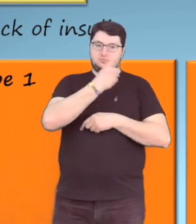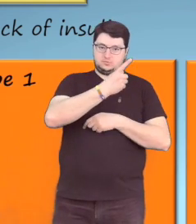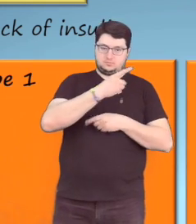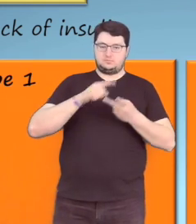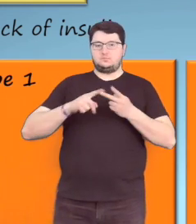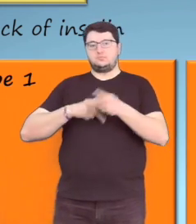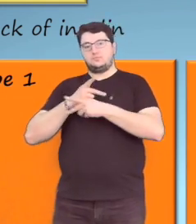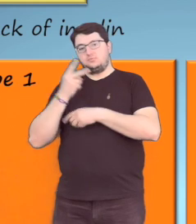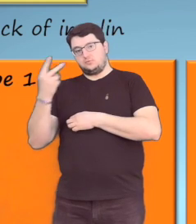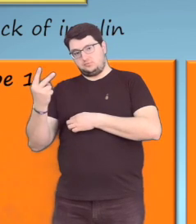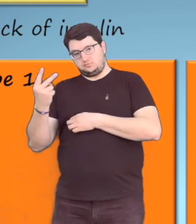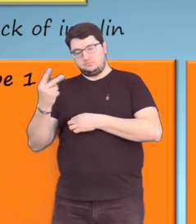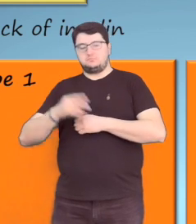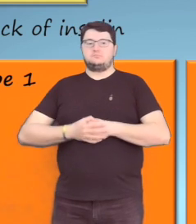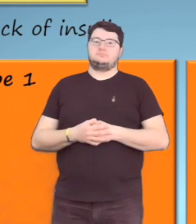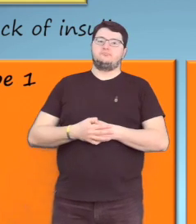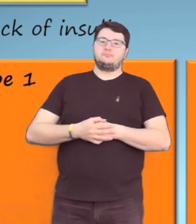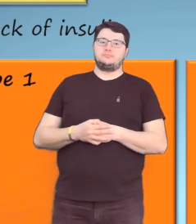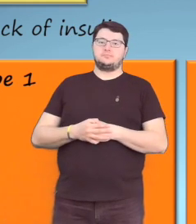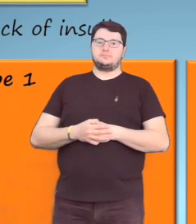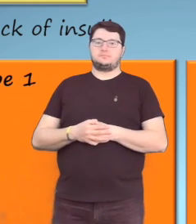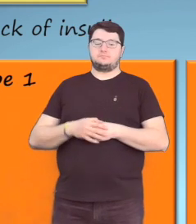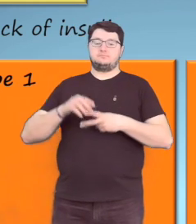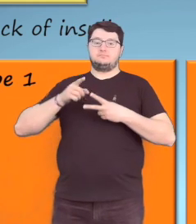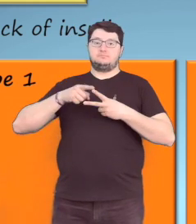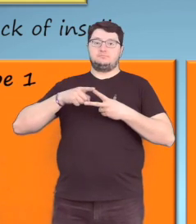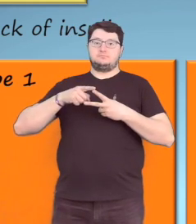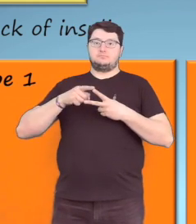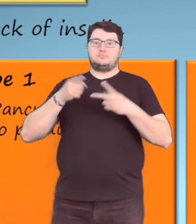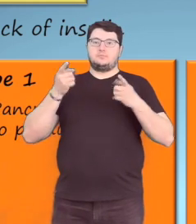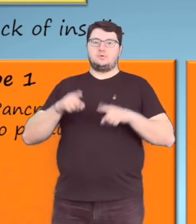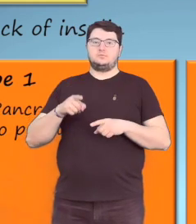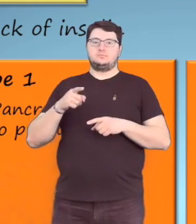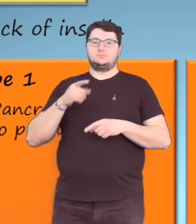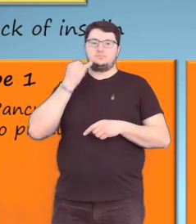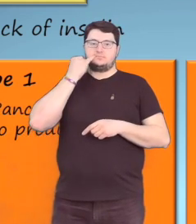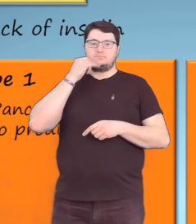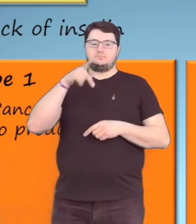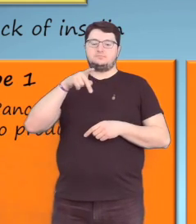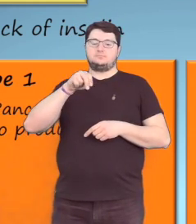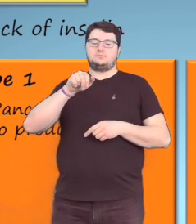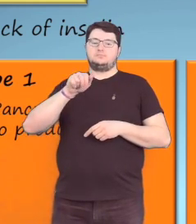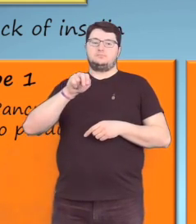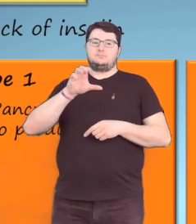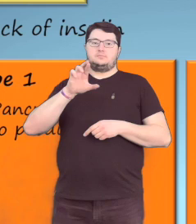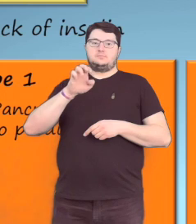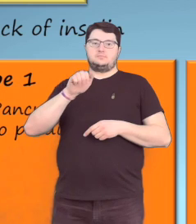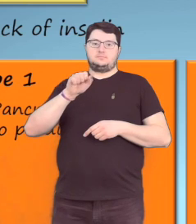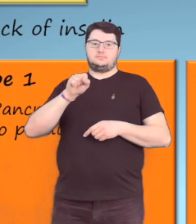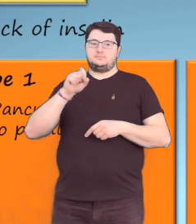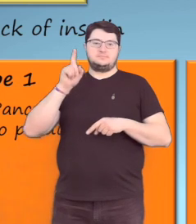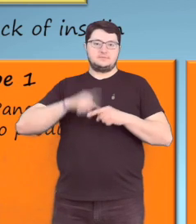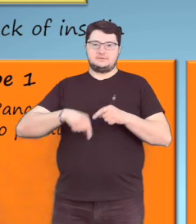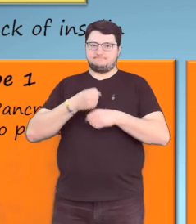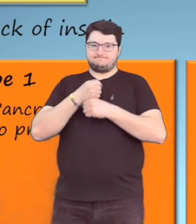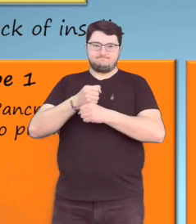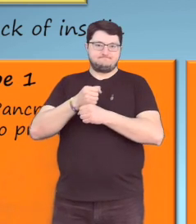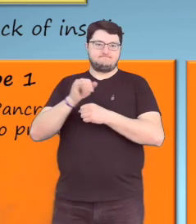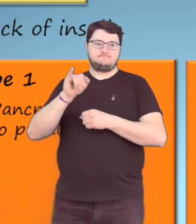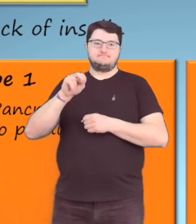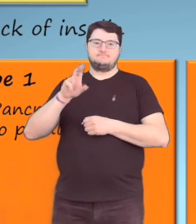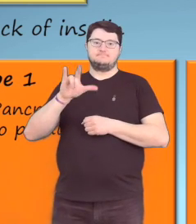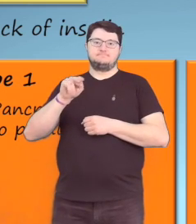type 2. Type 1 diabetes occurs when the pancreas is unable to produce insulin. Therefore,